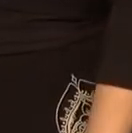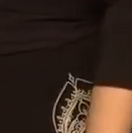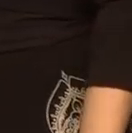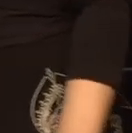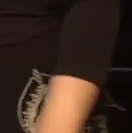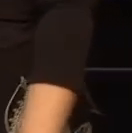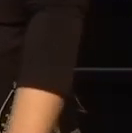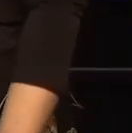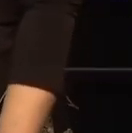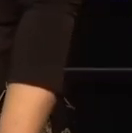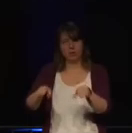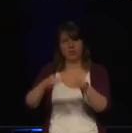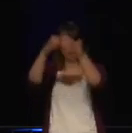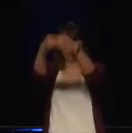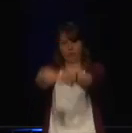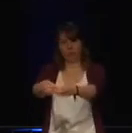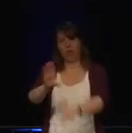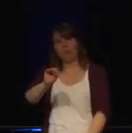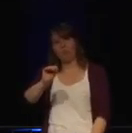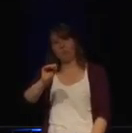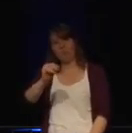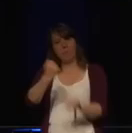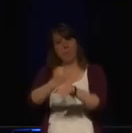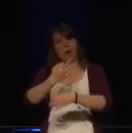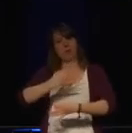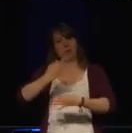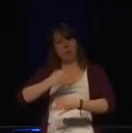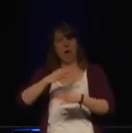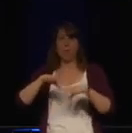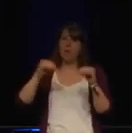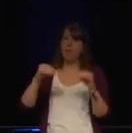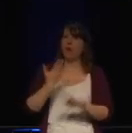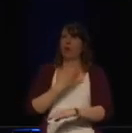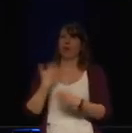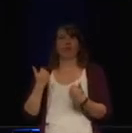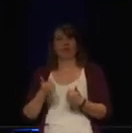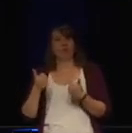Yeah, you have seen it. So, why I want to talk about it?